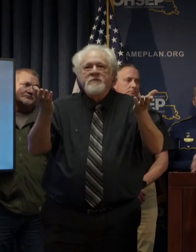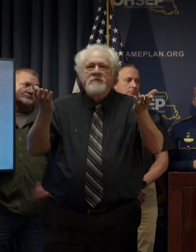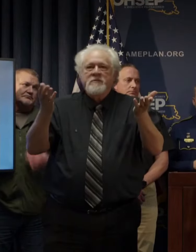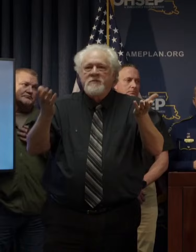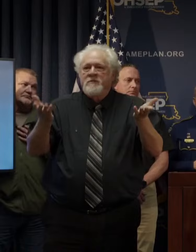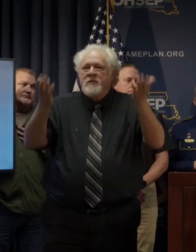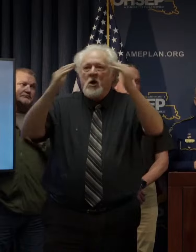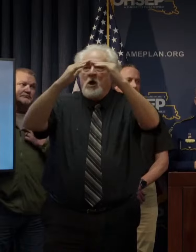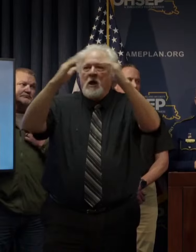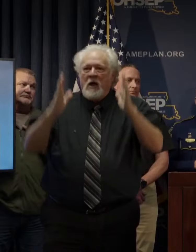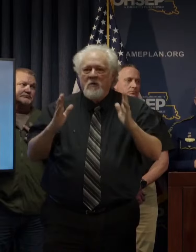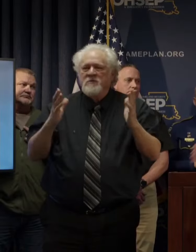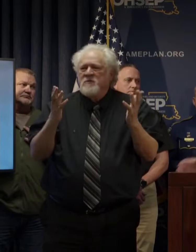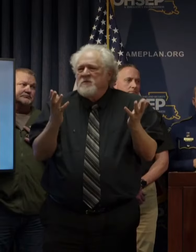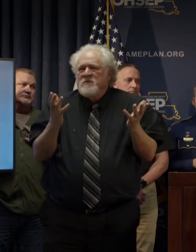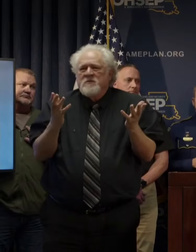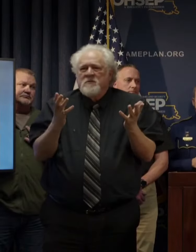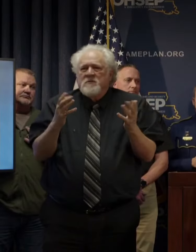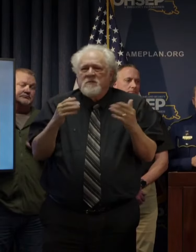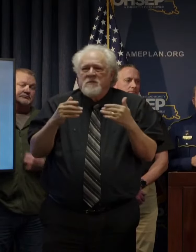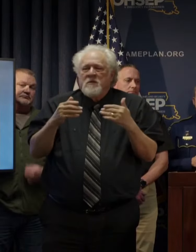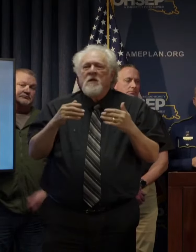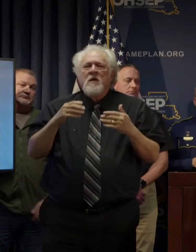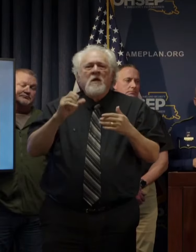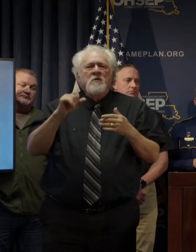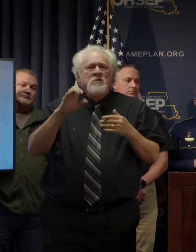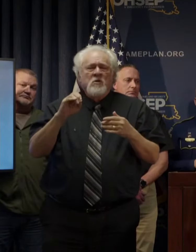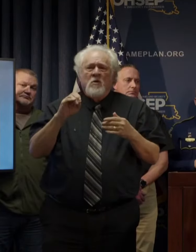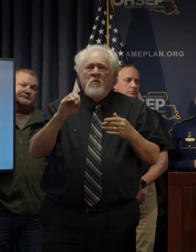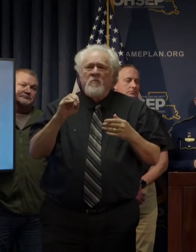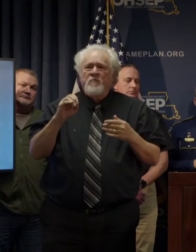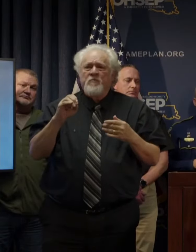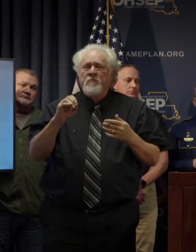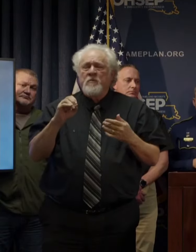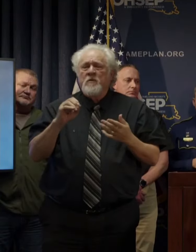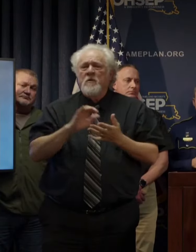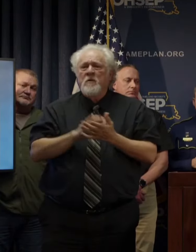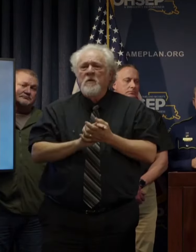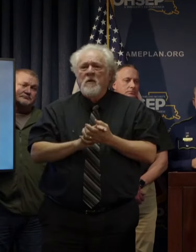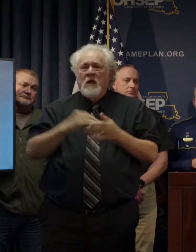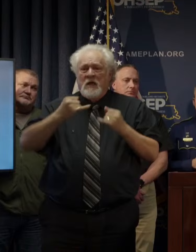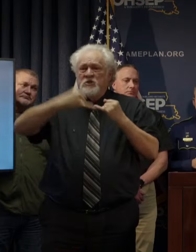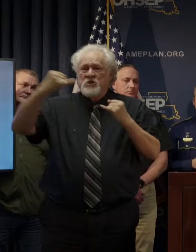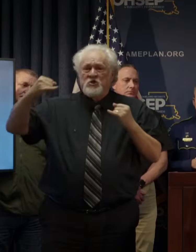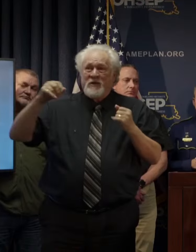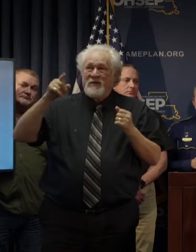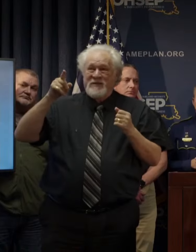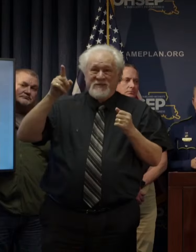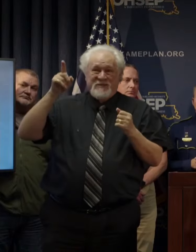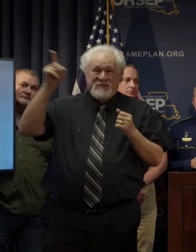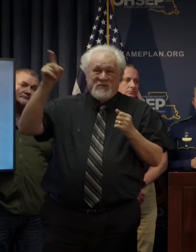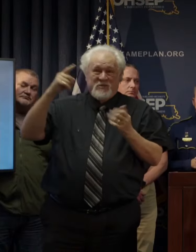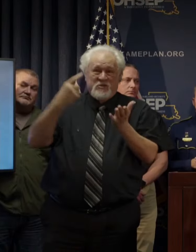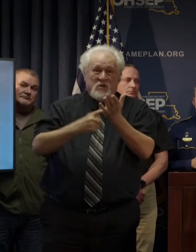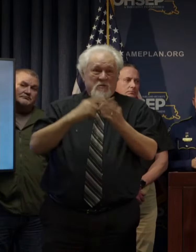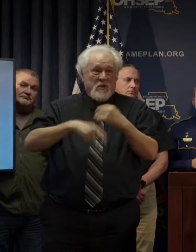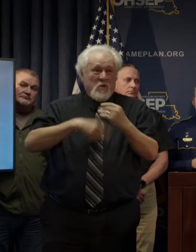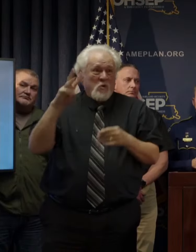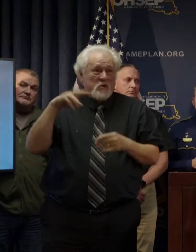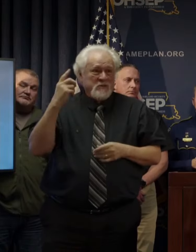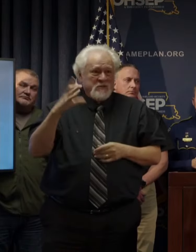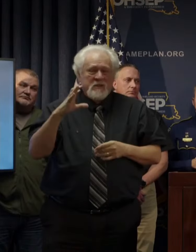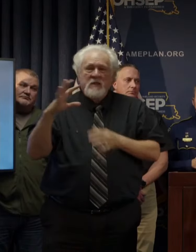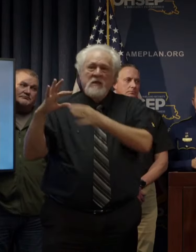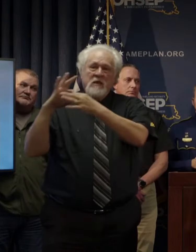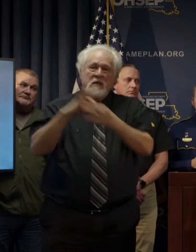elevate our homes and whatnot along the coast. I think that the strings that they're talking about up in Washington, D.C. are tied